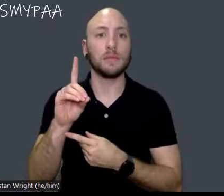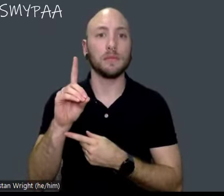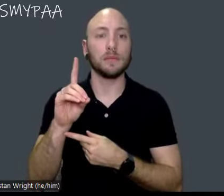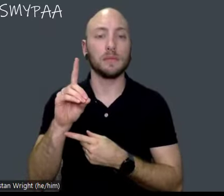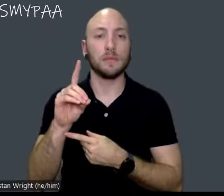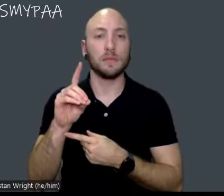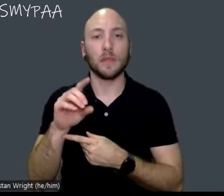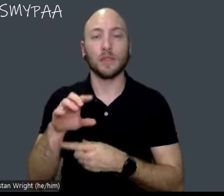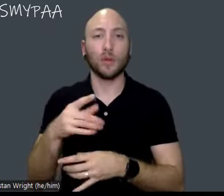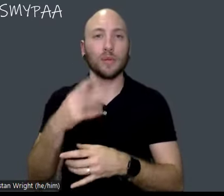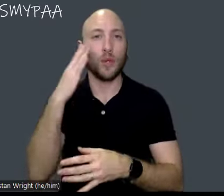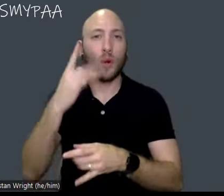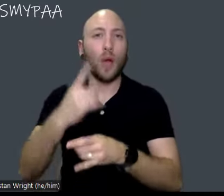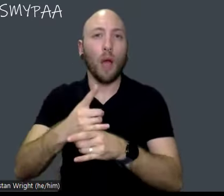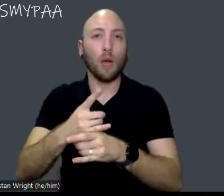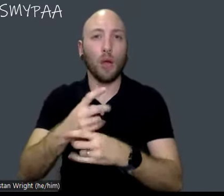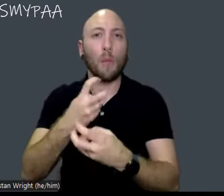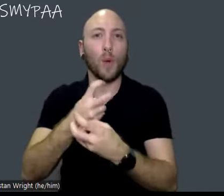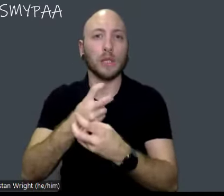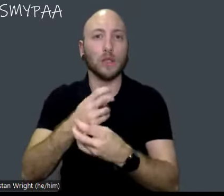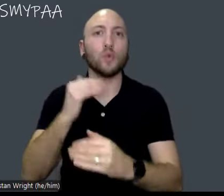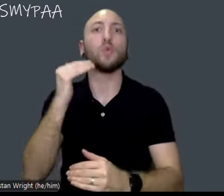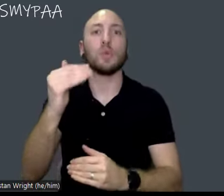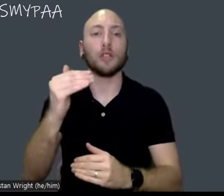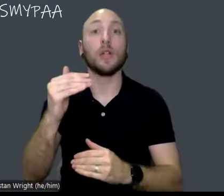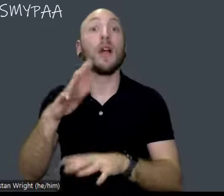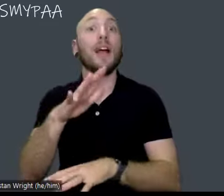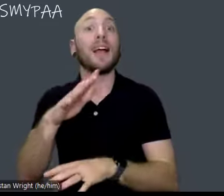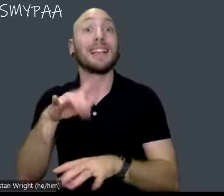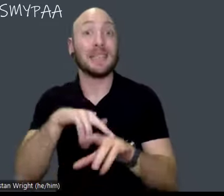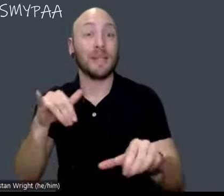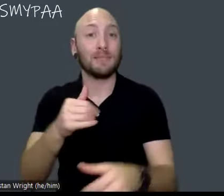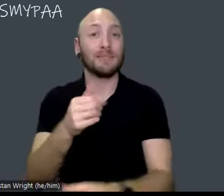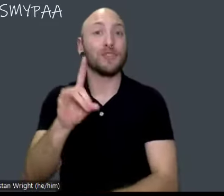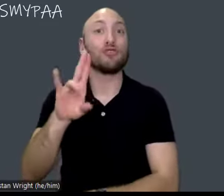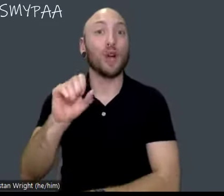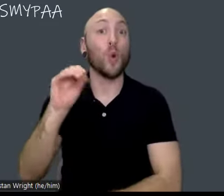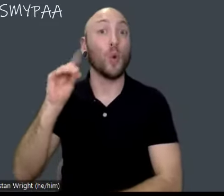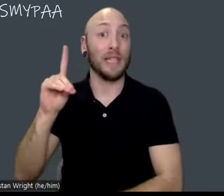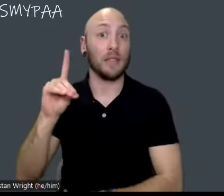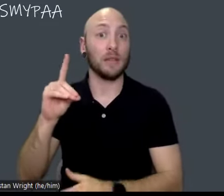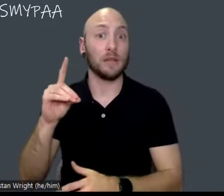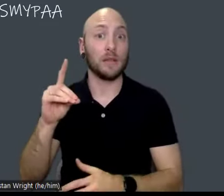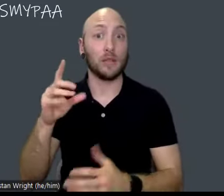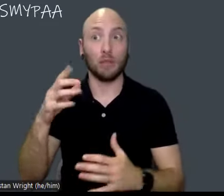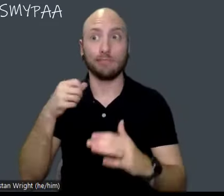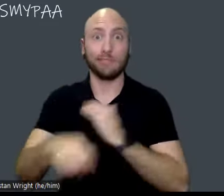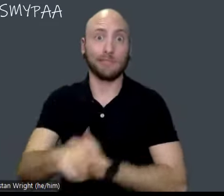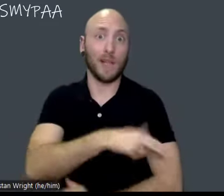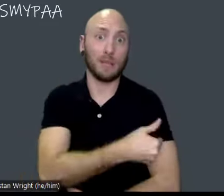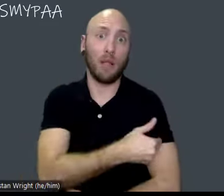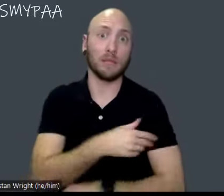alcohol poisoning and drug overdose, and I had to be committed.